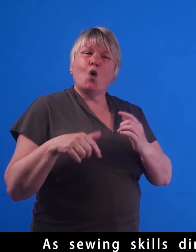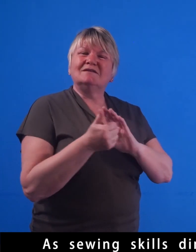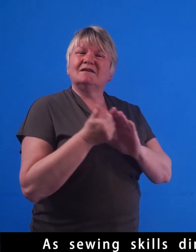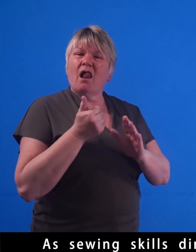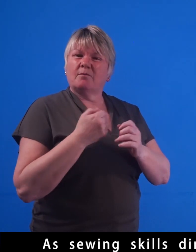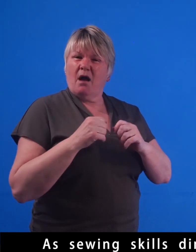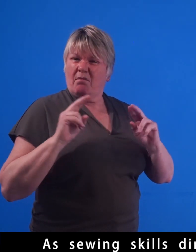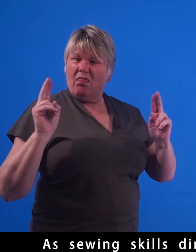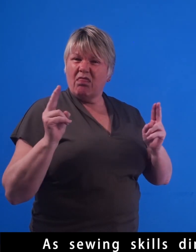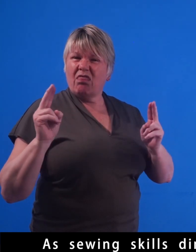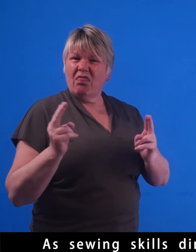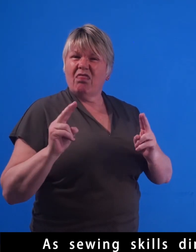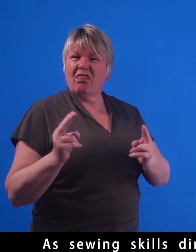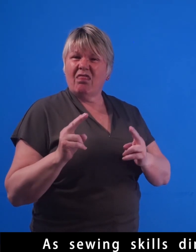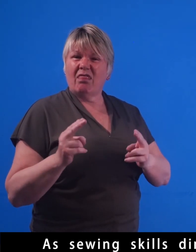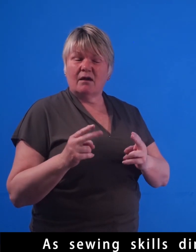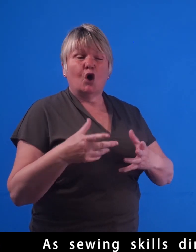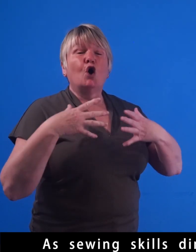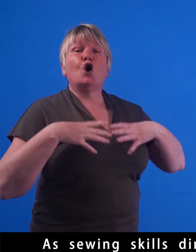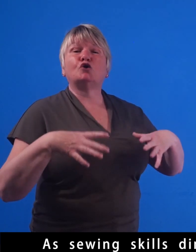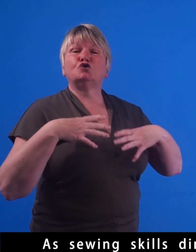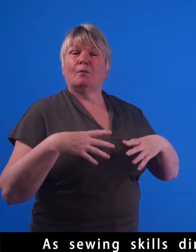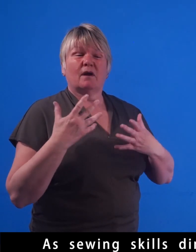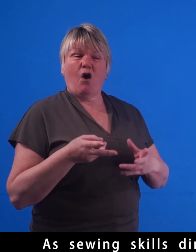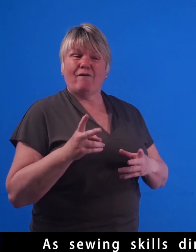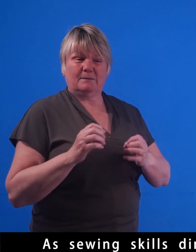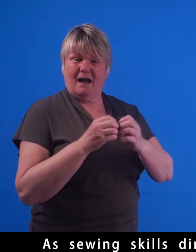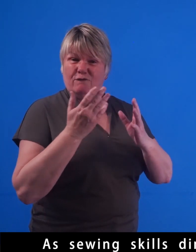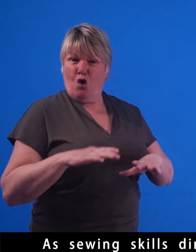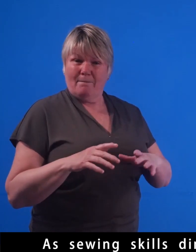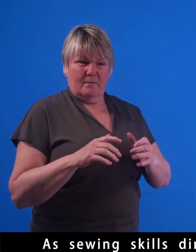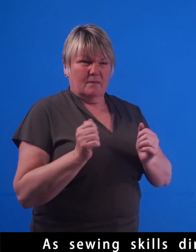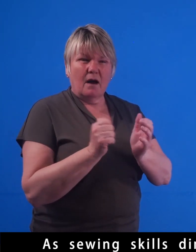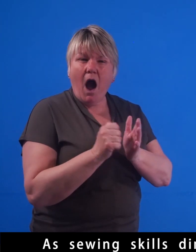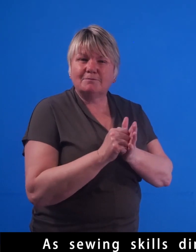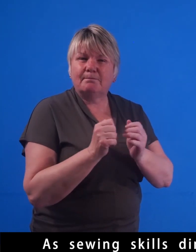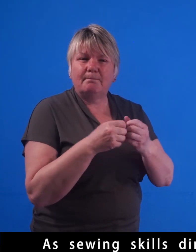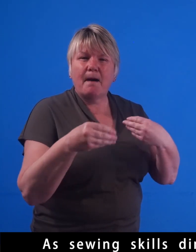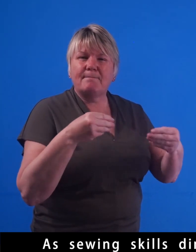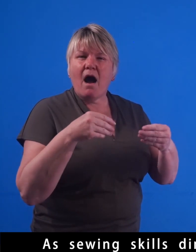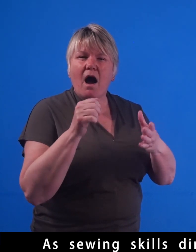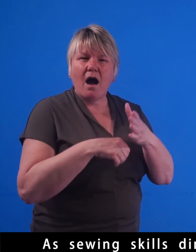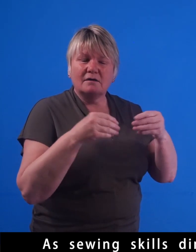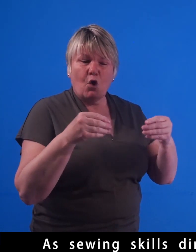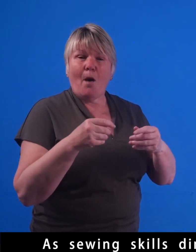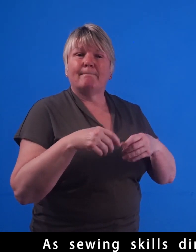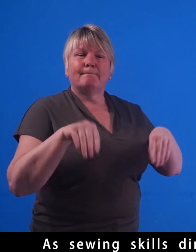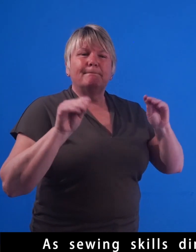As sewing skills diminished, costumes were often made out of cardboard, bin liners, or cast-off